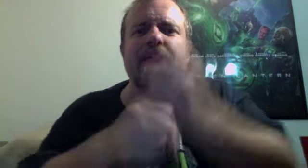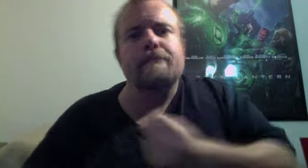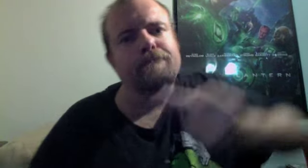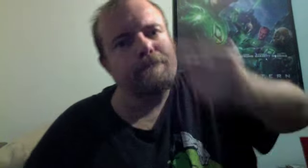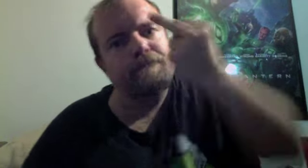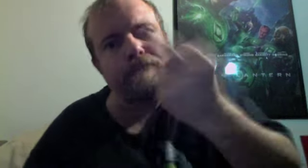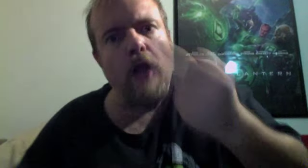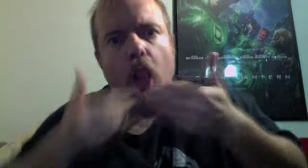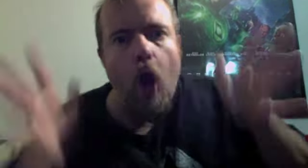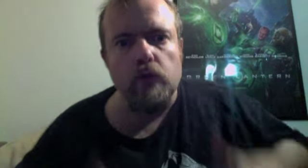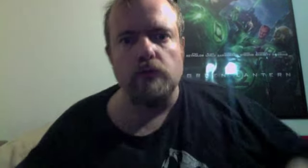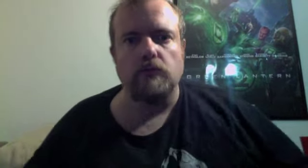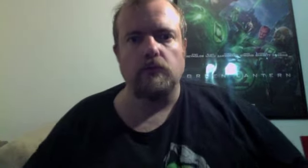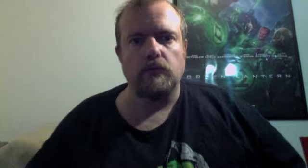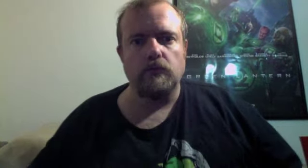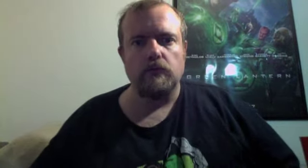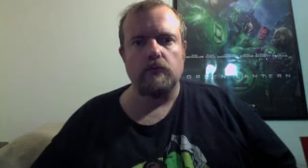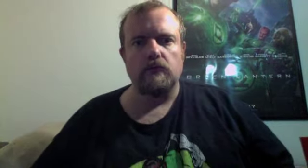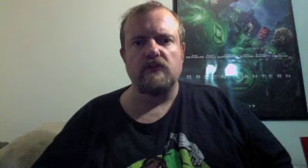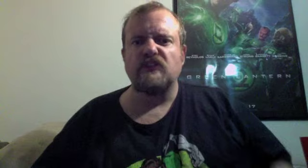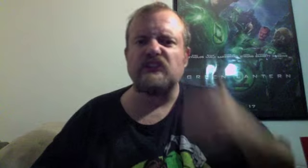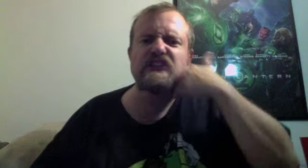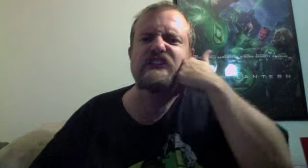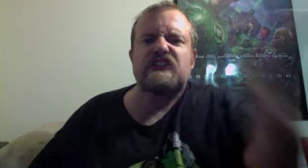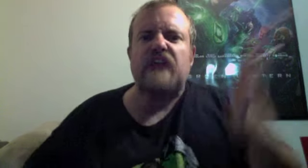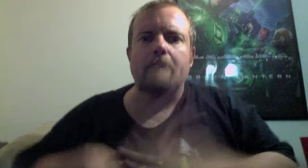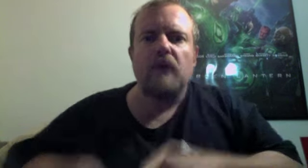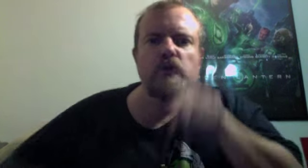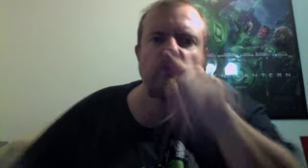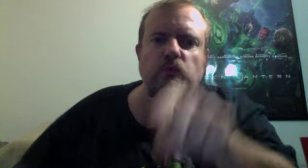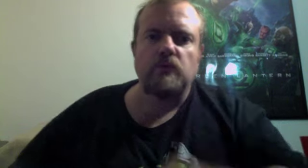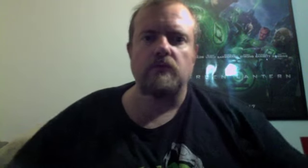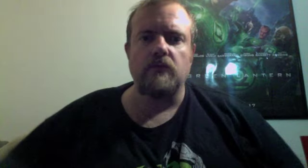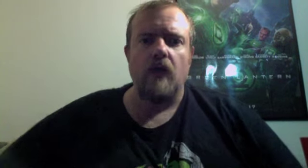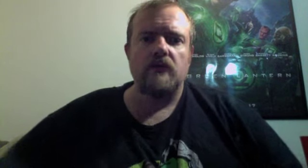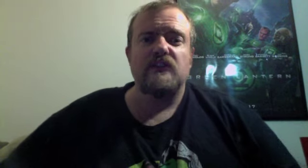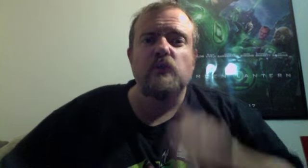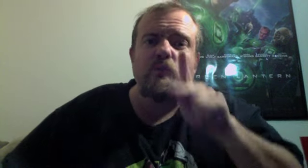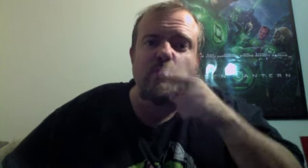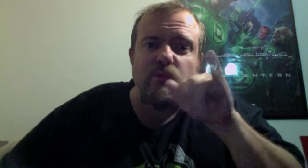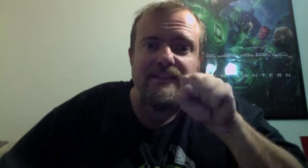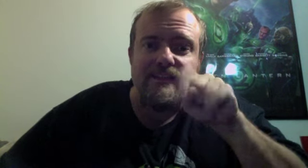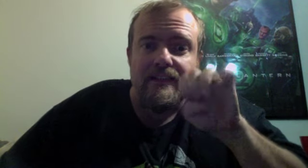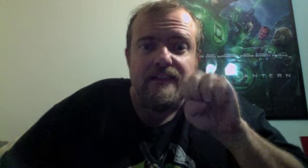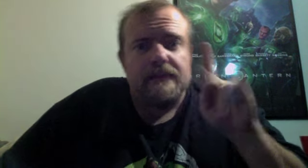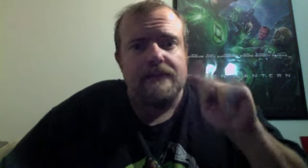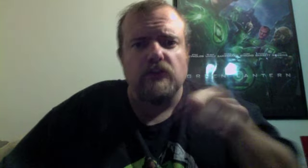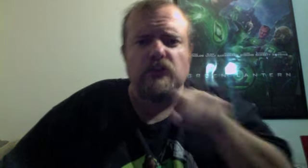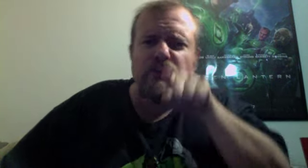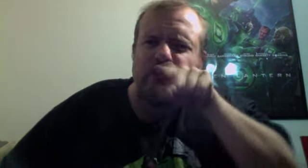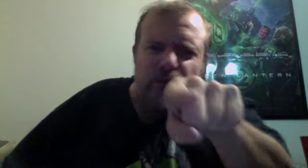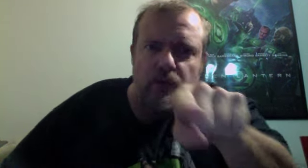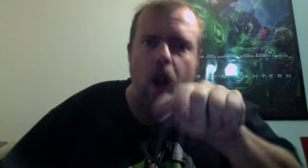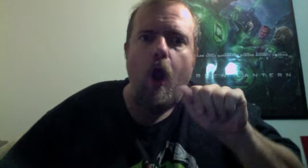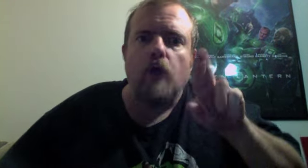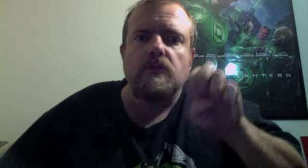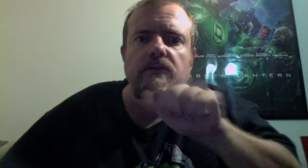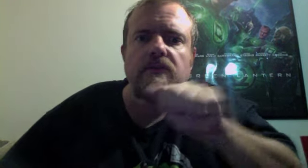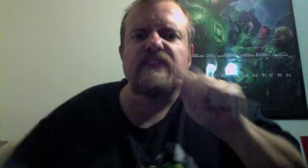Dragon's speech recognition software brings ideas to life, but it's how Dragon improves your life that makes it truly amazing. Want to be